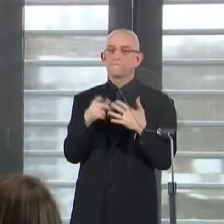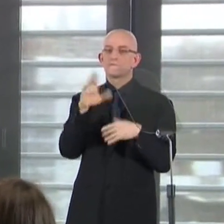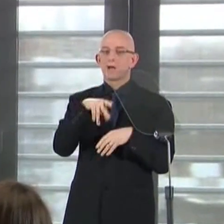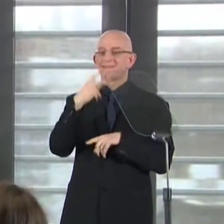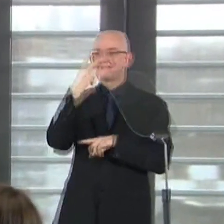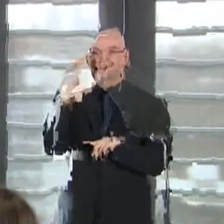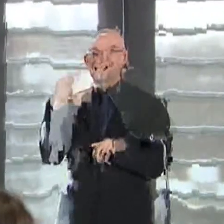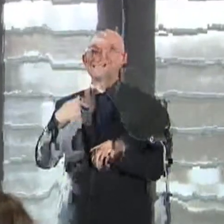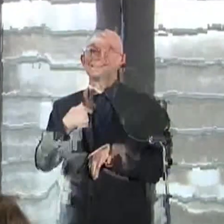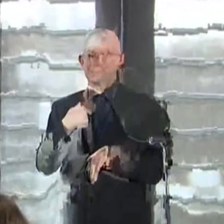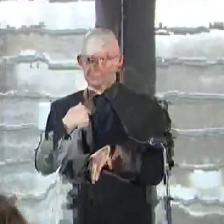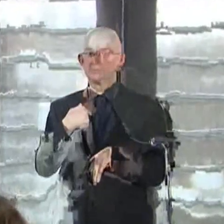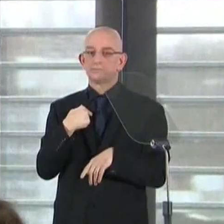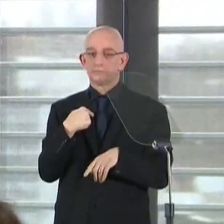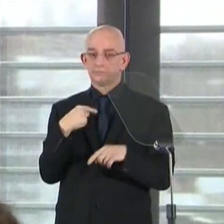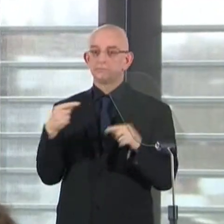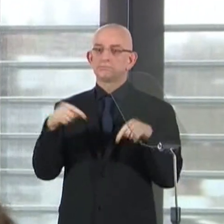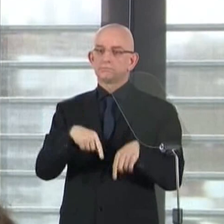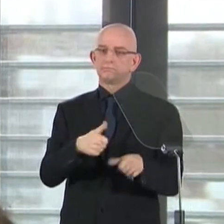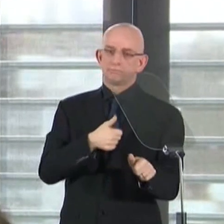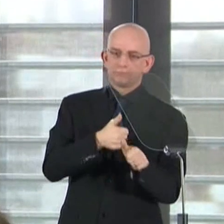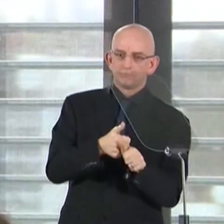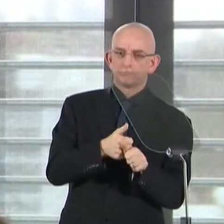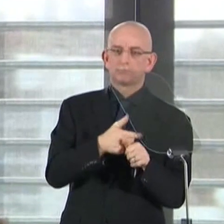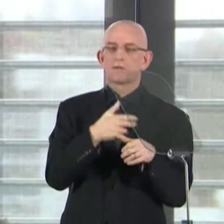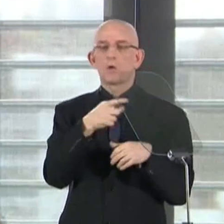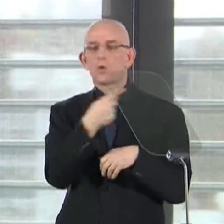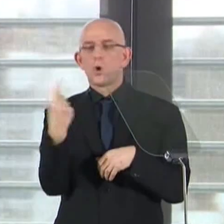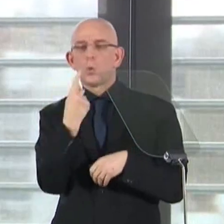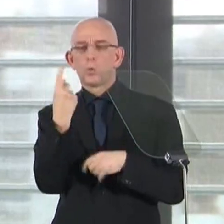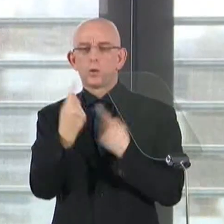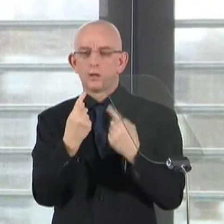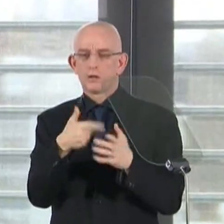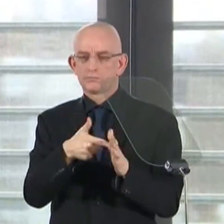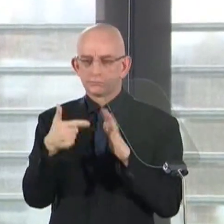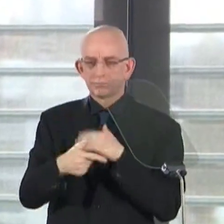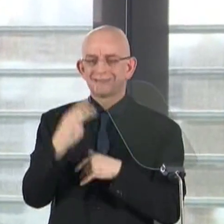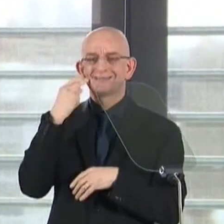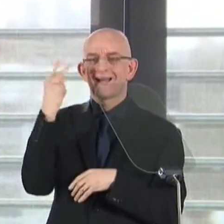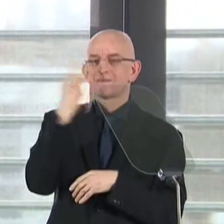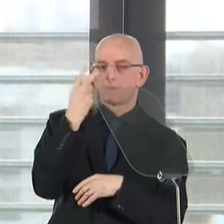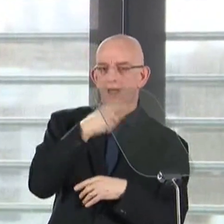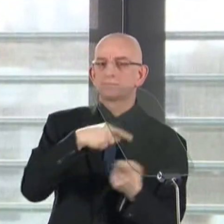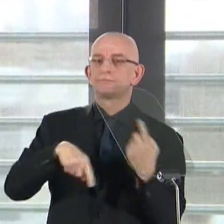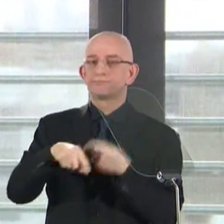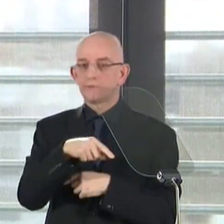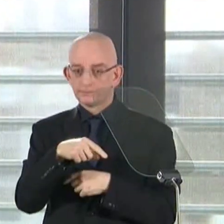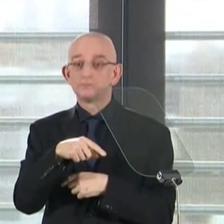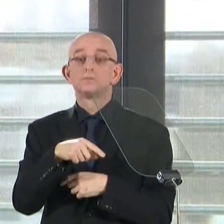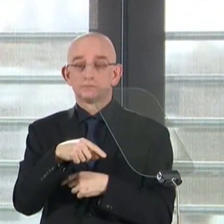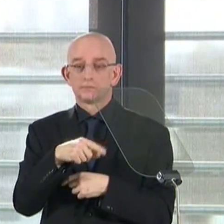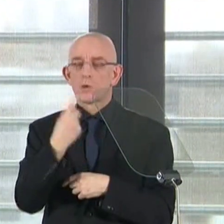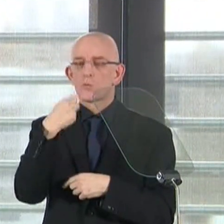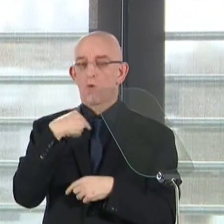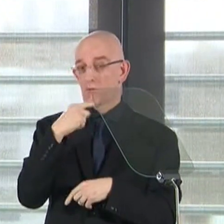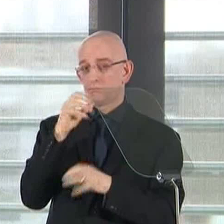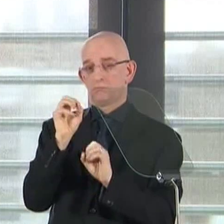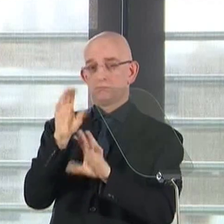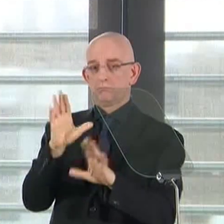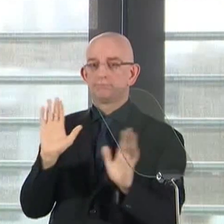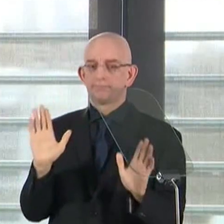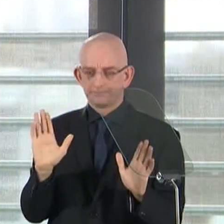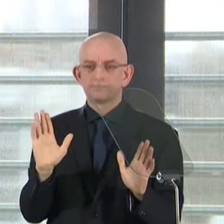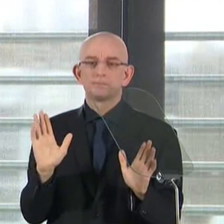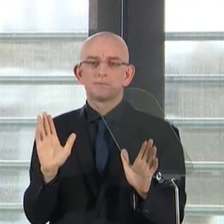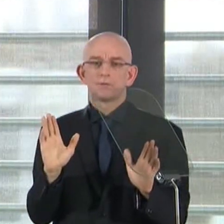disabilities and everyone who's deafblind. One comment and a question. So the comment is that we should never forget that